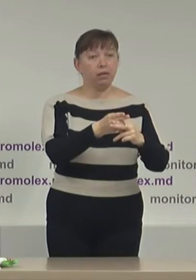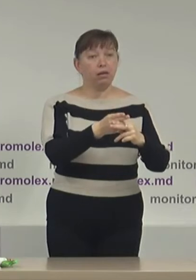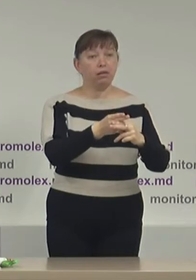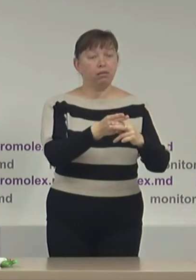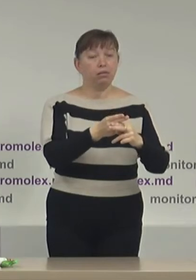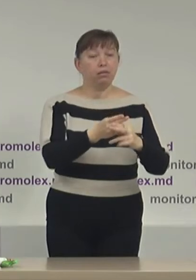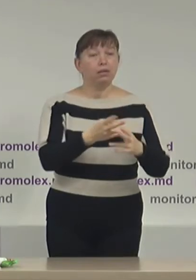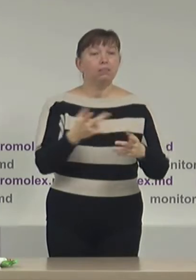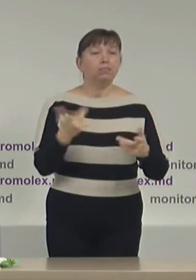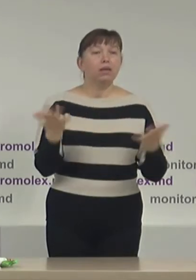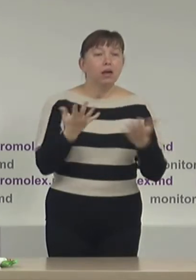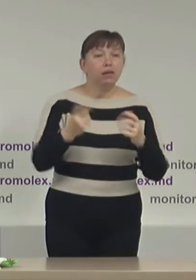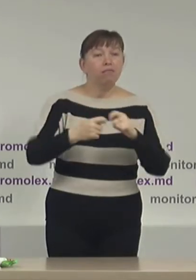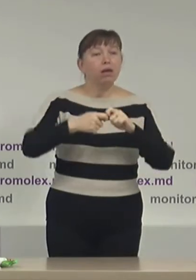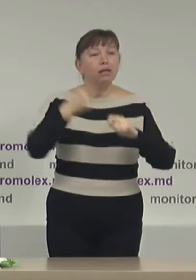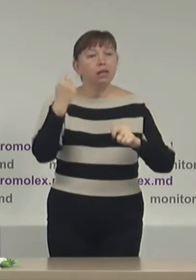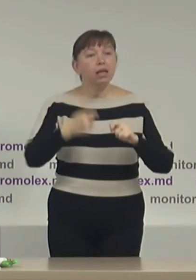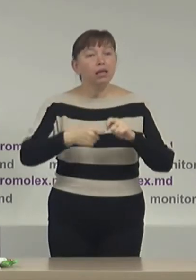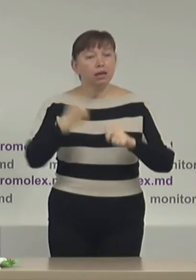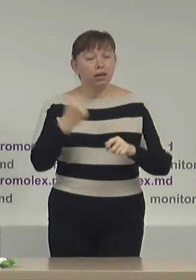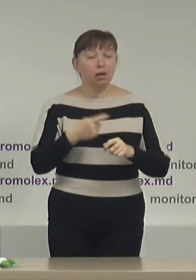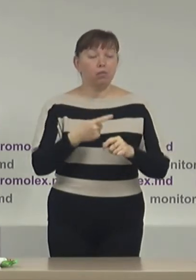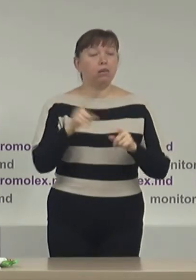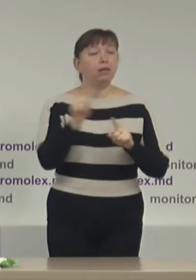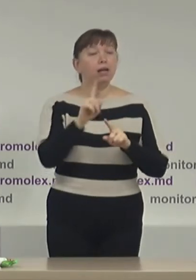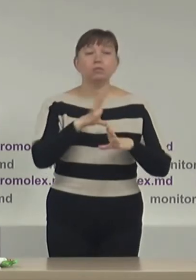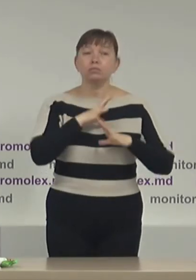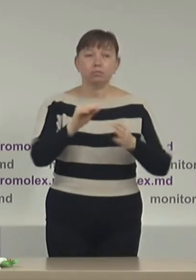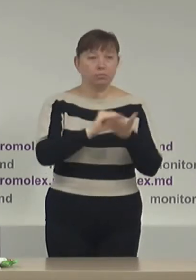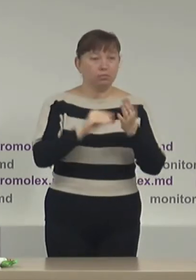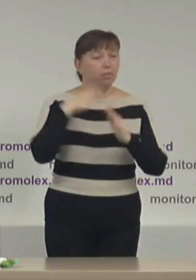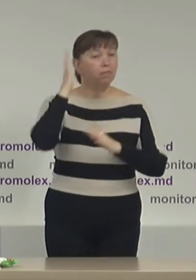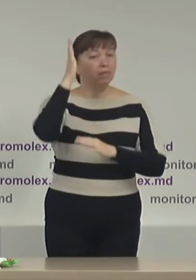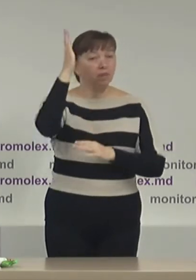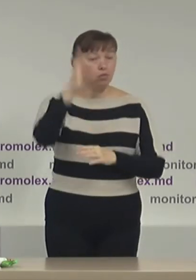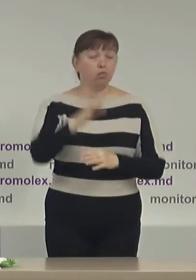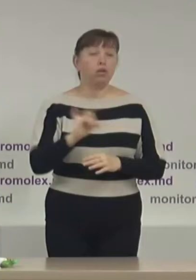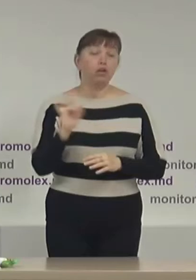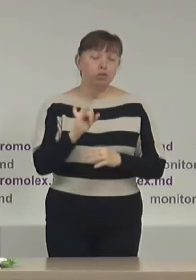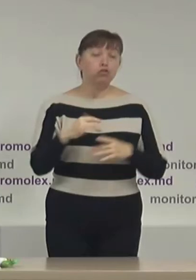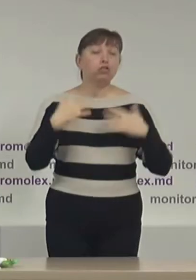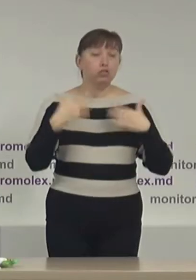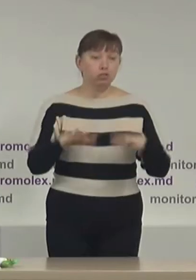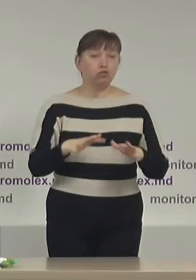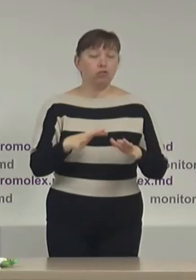they have the goal to prevent certain irregularities in the future,